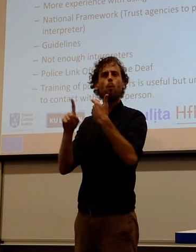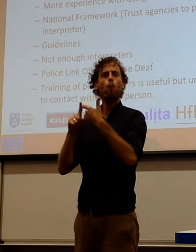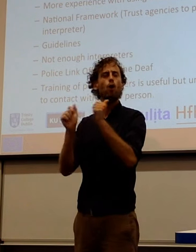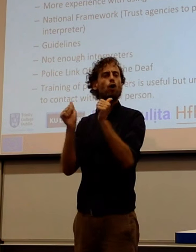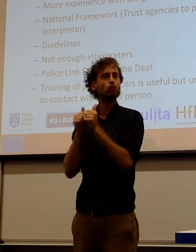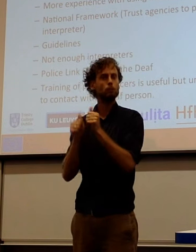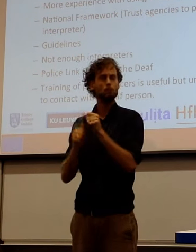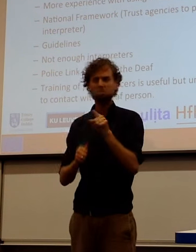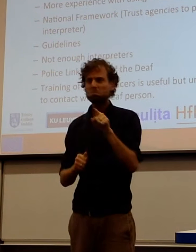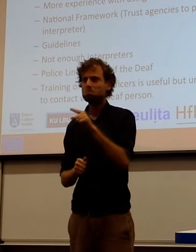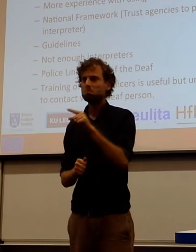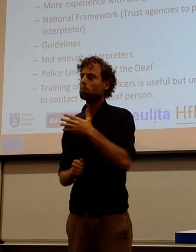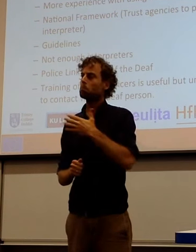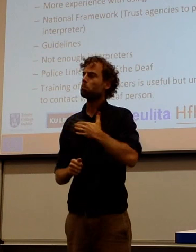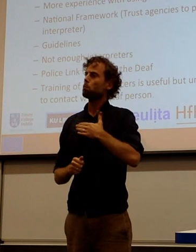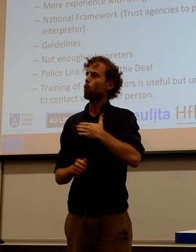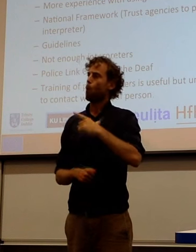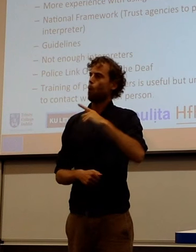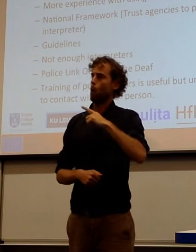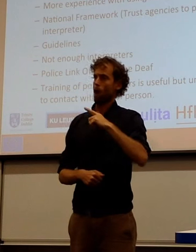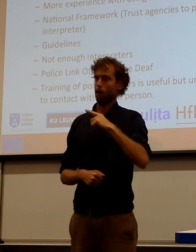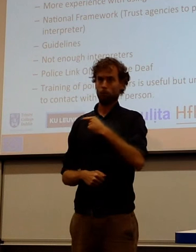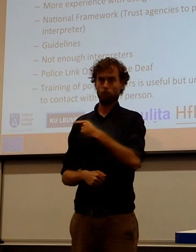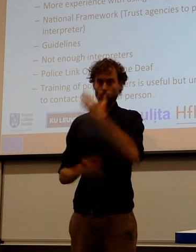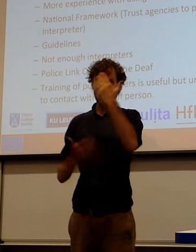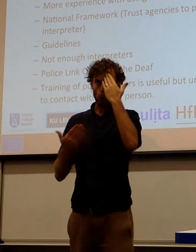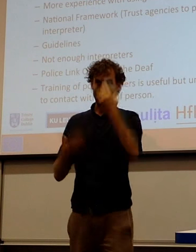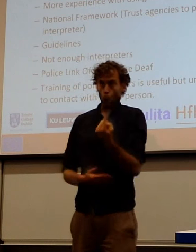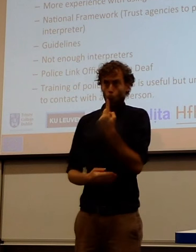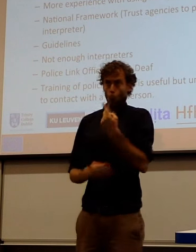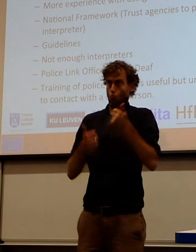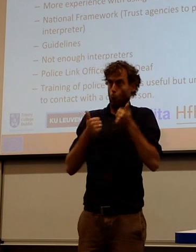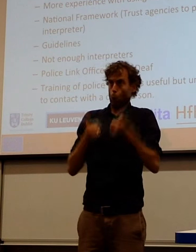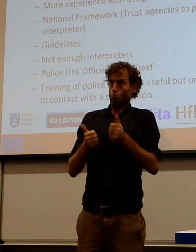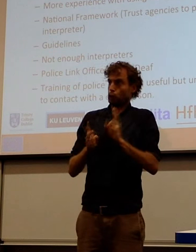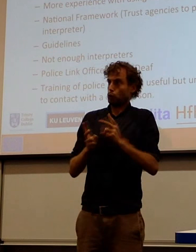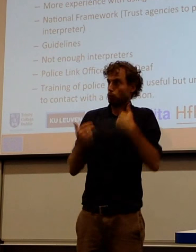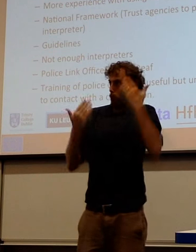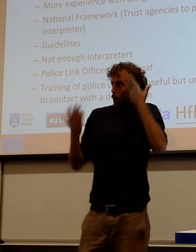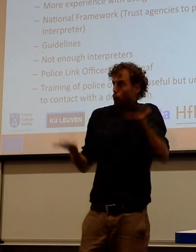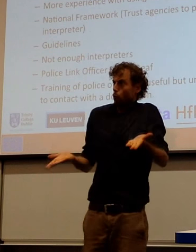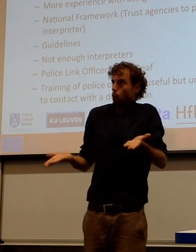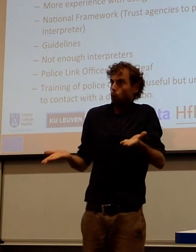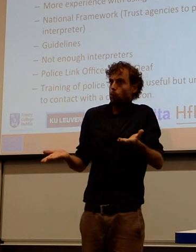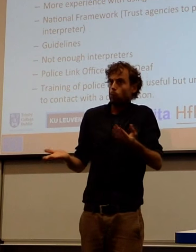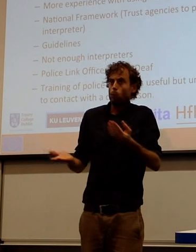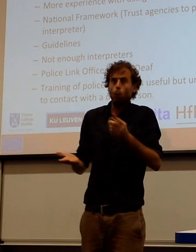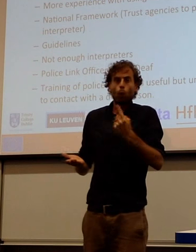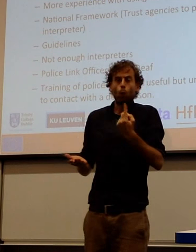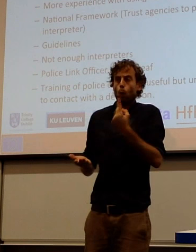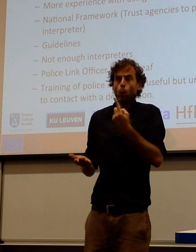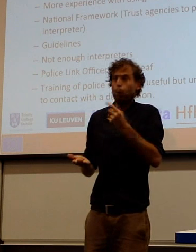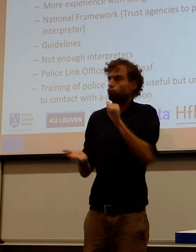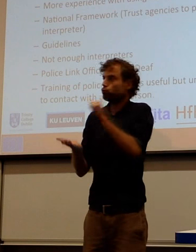They also spoke of how much they value the national framework. And the reason for that is that as a police officer, they have no idea of the efficacy